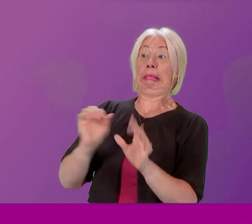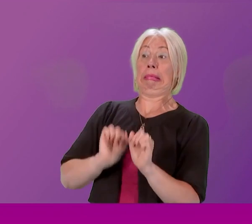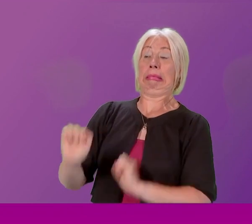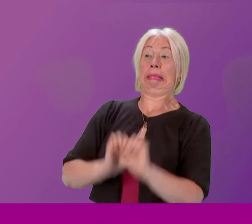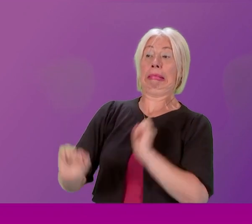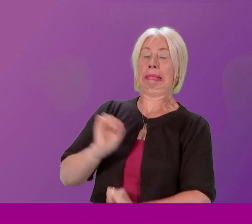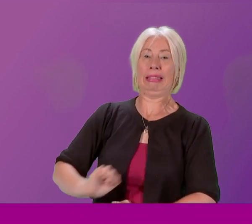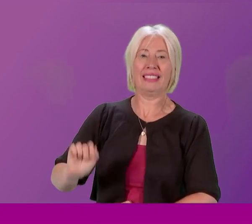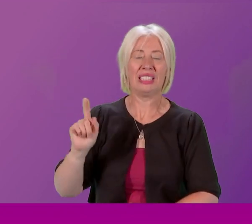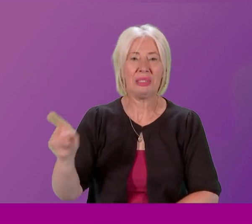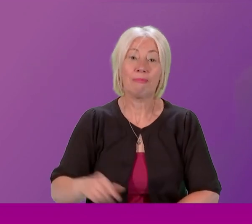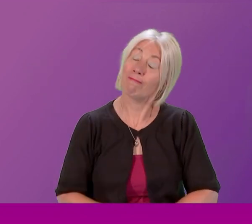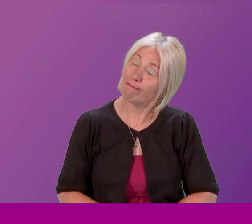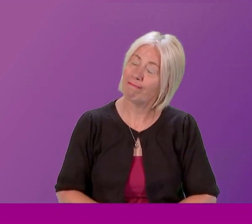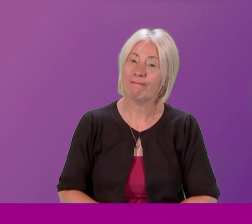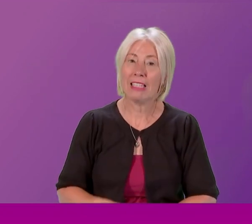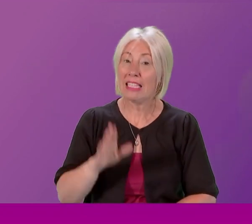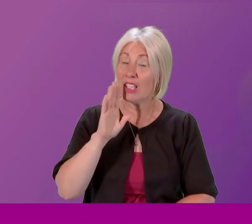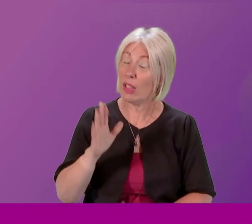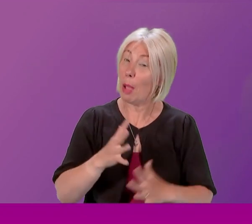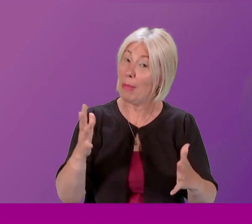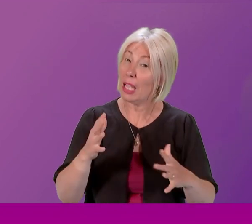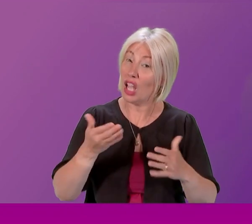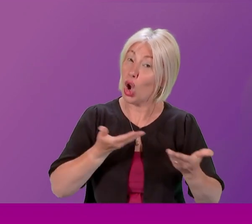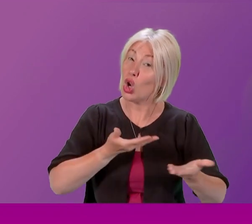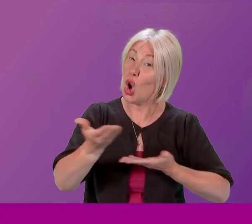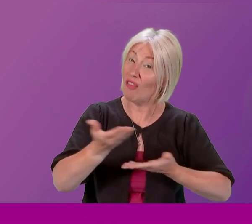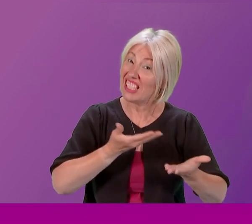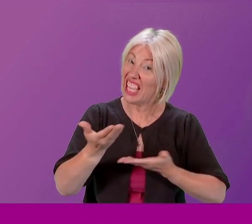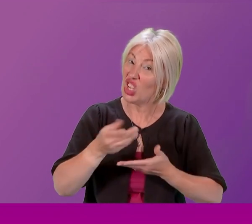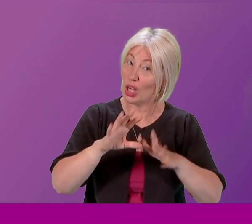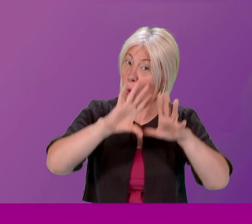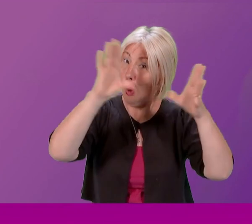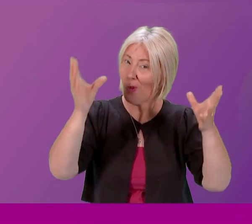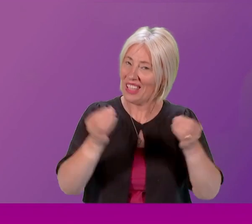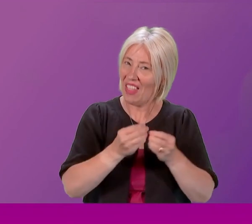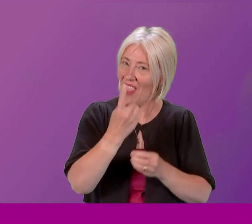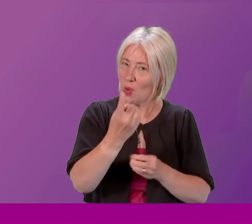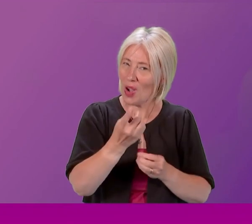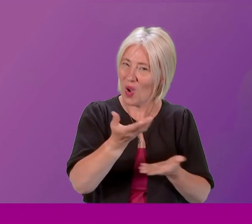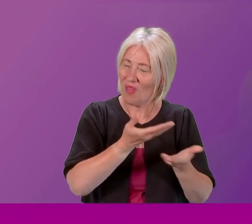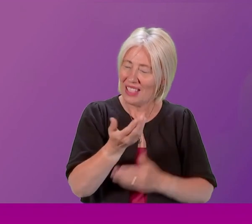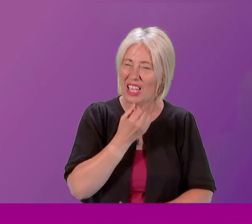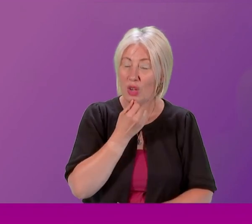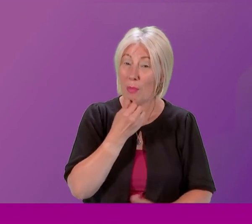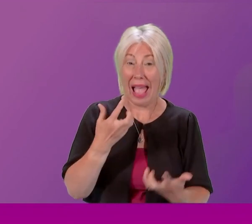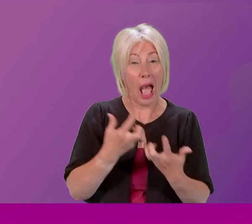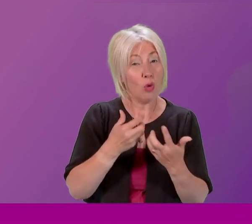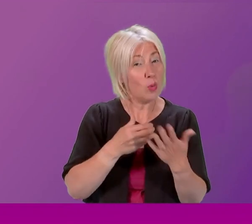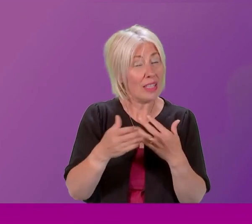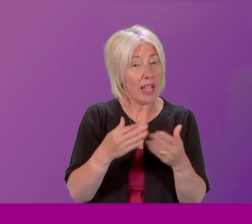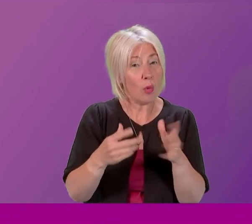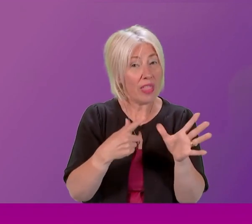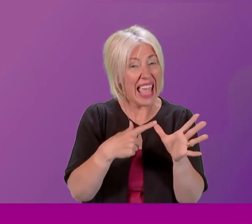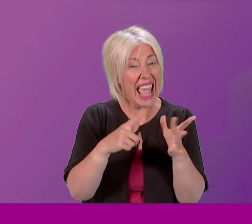This sounds like an in conversation all to itself. But it is. How do we deal with AI?